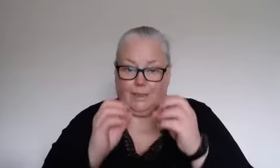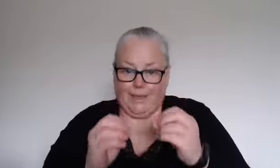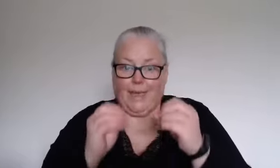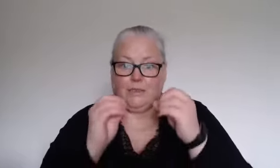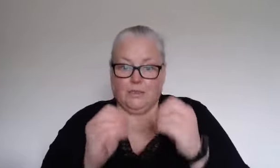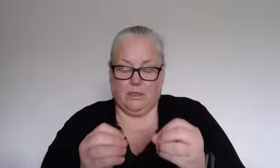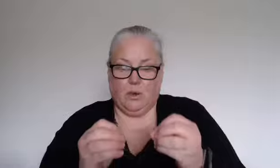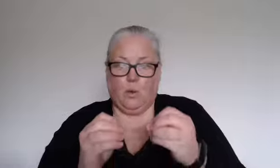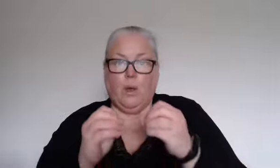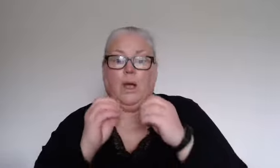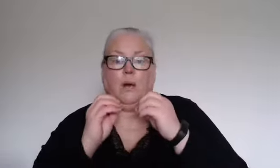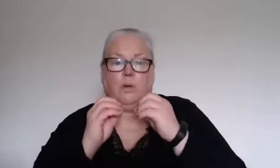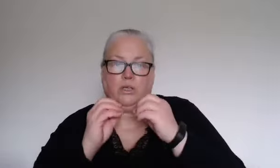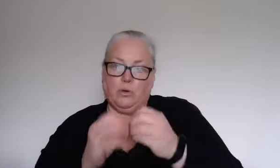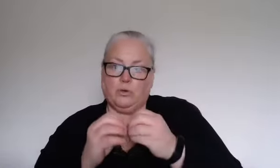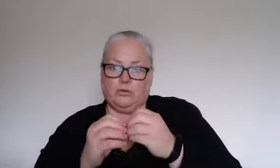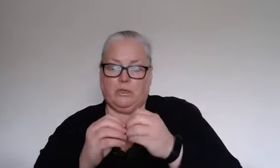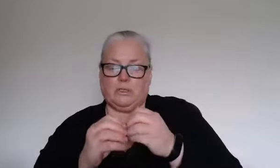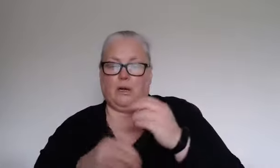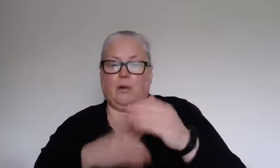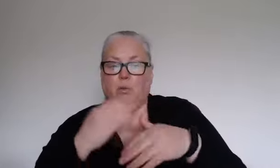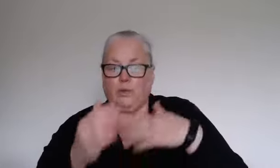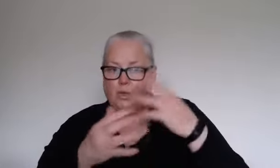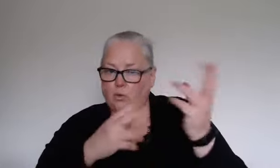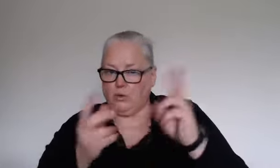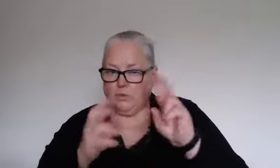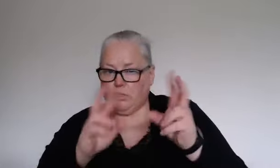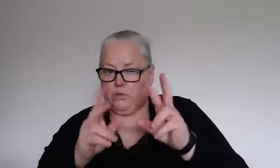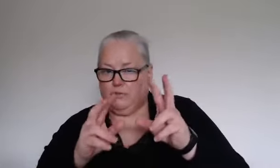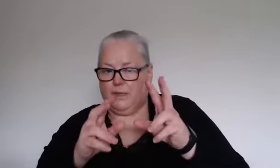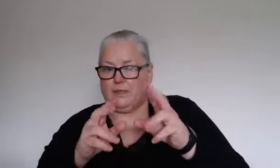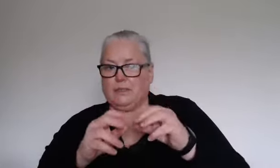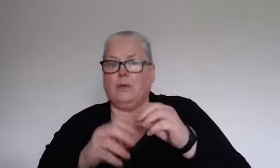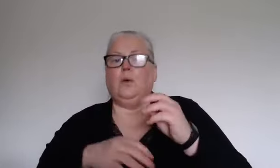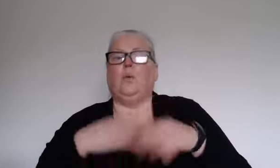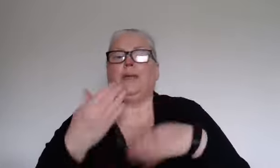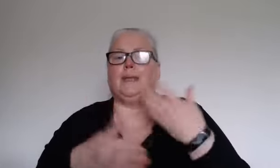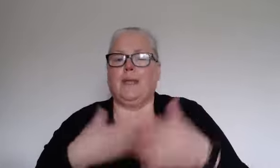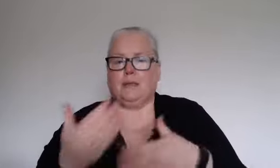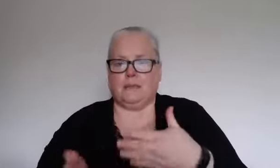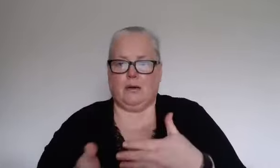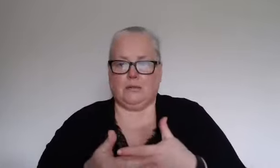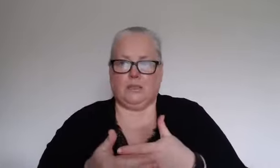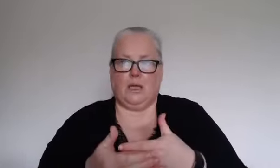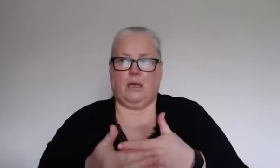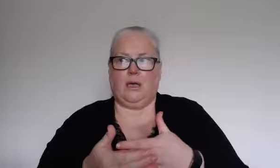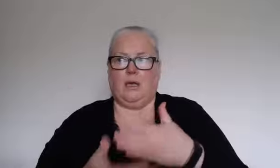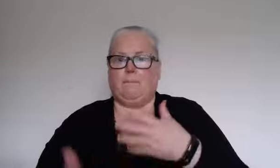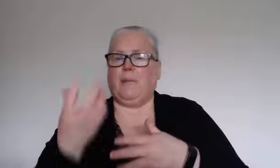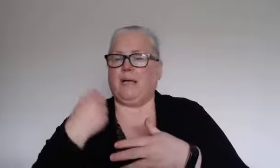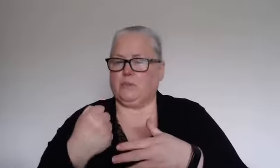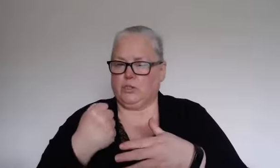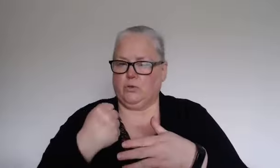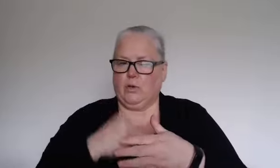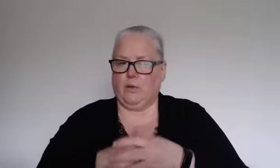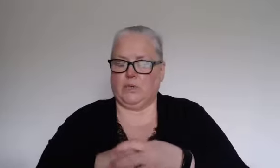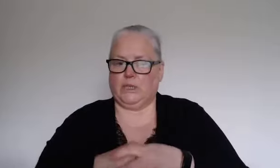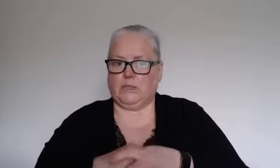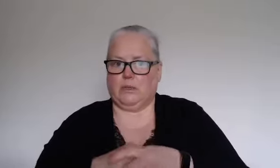again to you and what your triggers are. And when we know those two facts, we can then start to take back control, and we can start looking